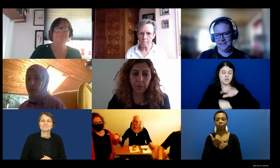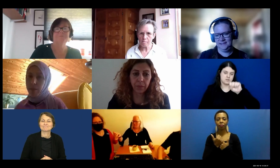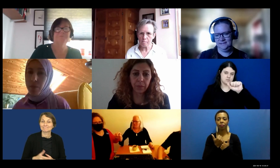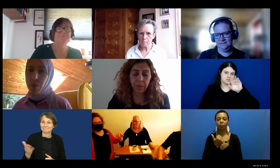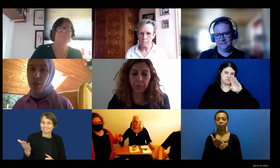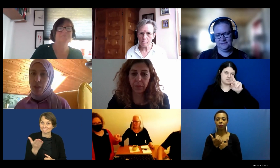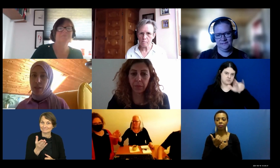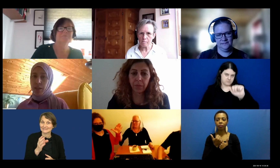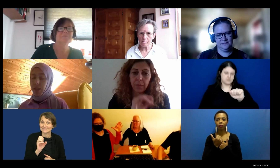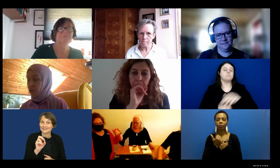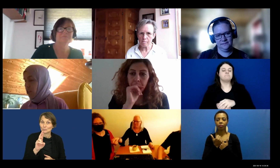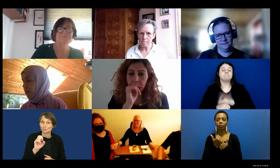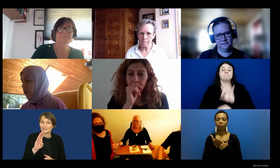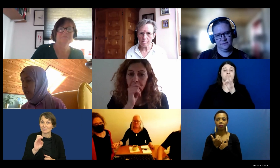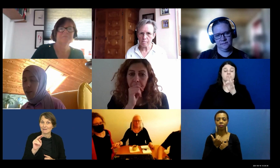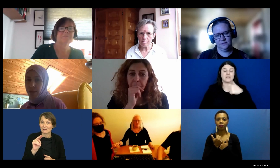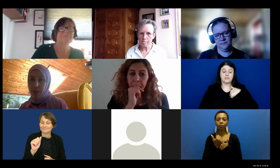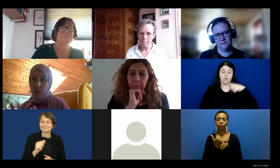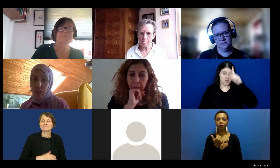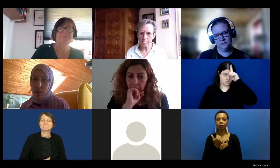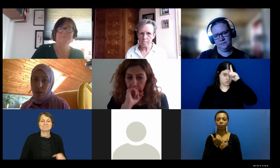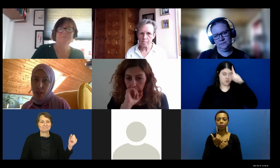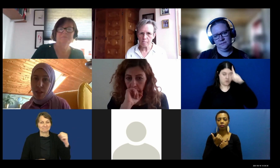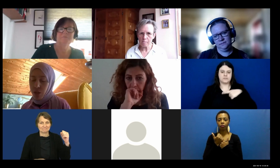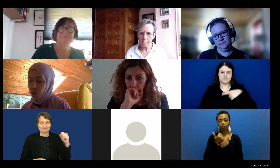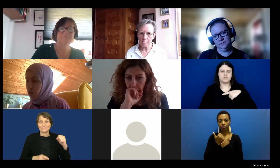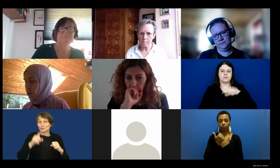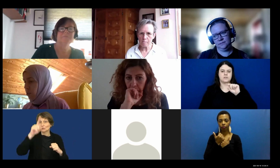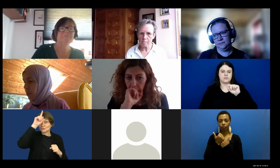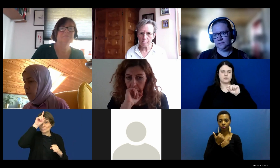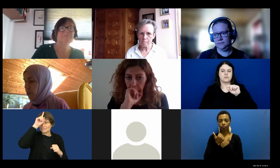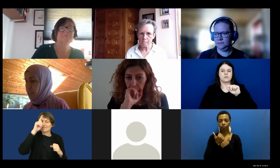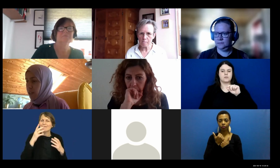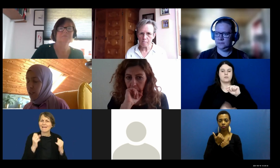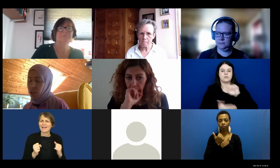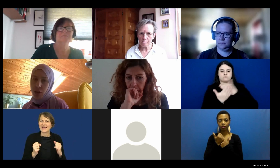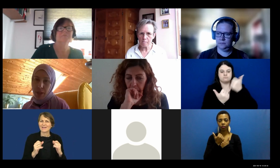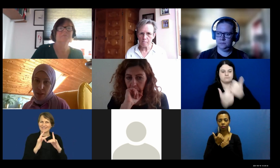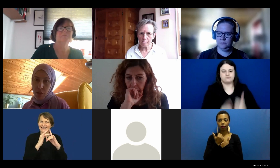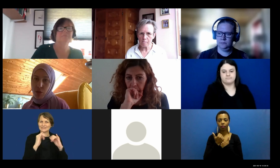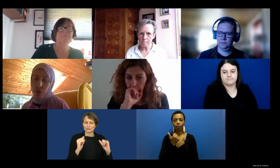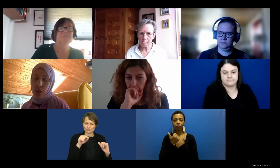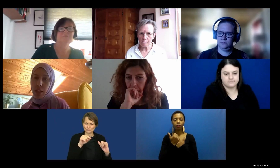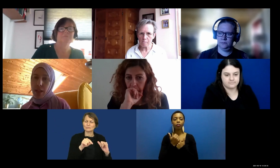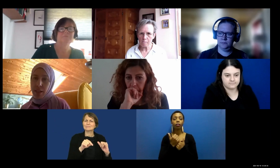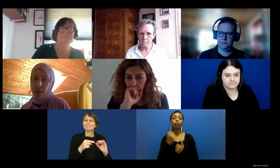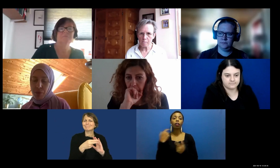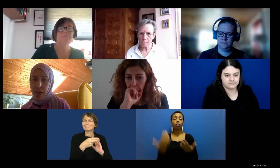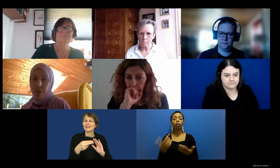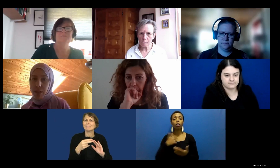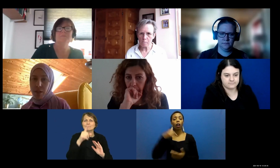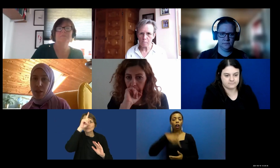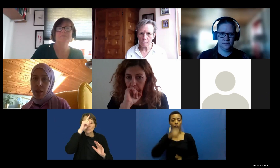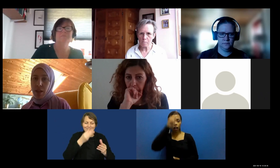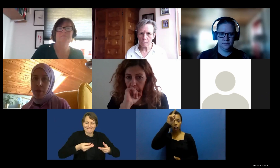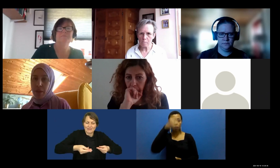Yeah, in Germany we have an institute called German Economic Institute, and it's